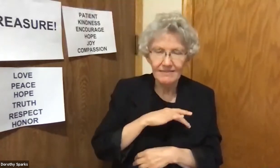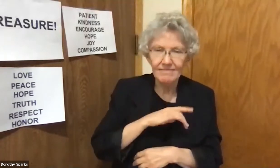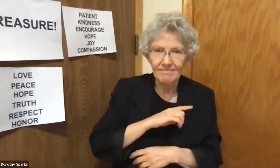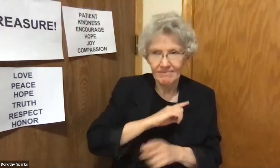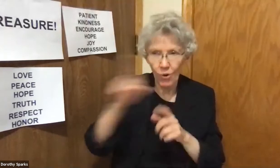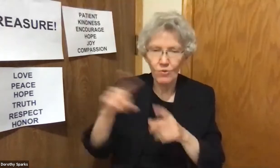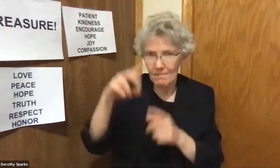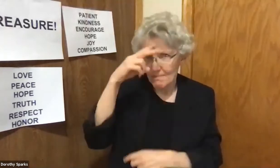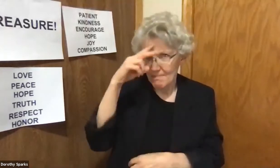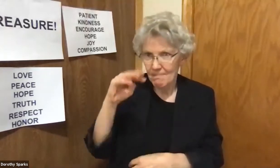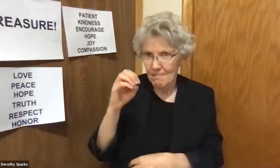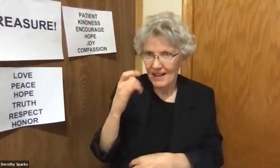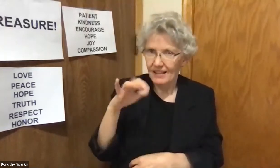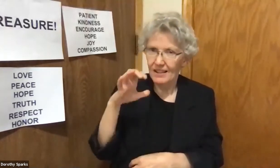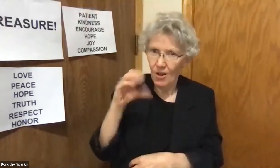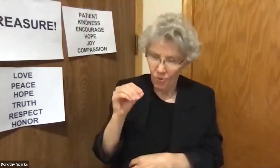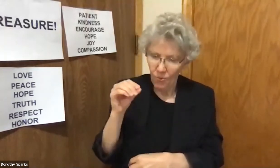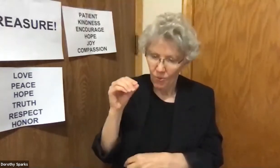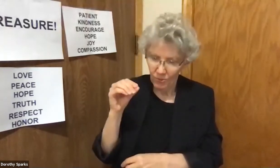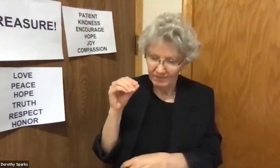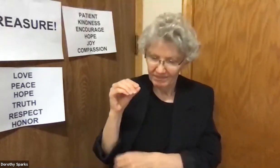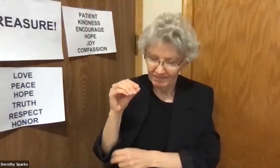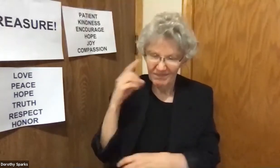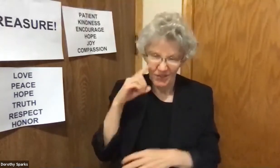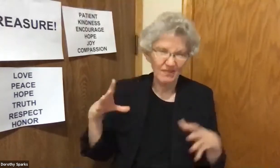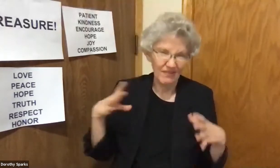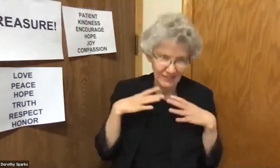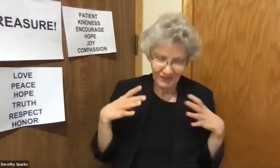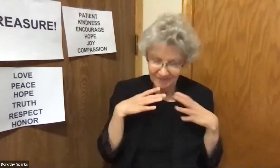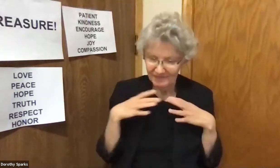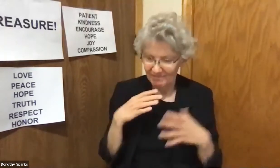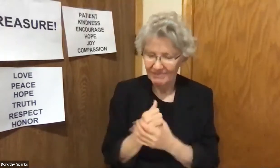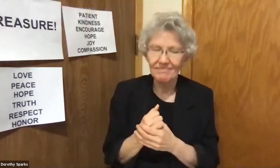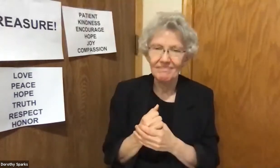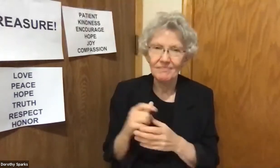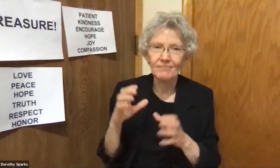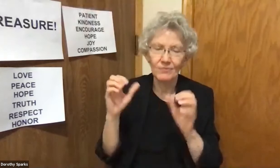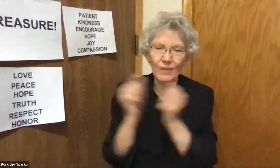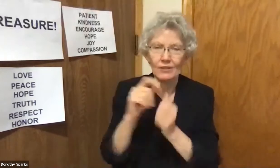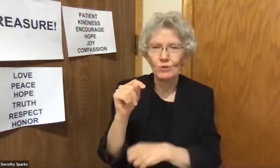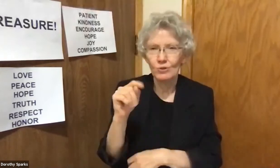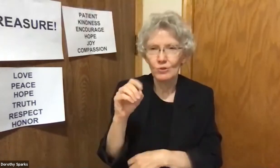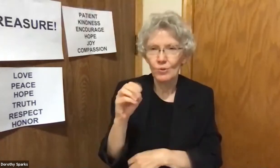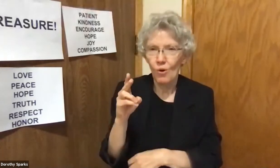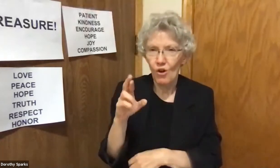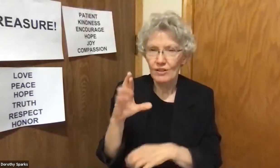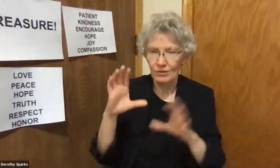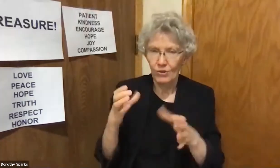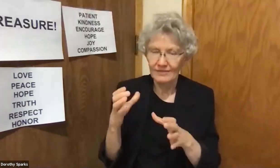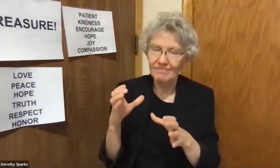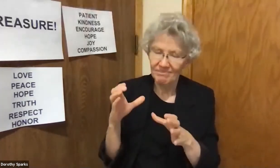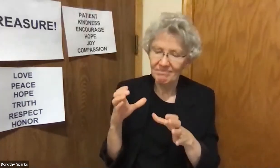Another example, there was a deaf man who went to Mexico on a vacation,